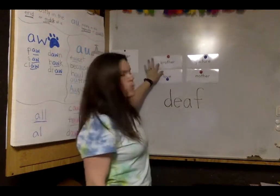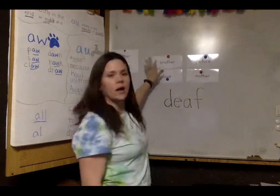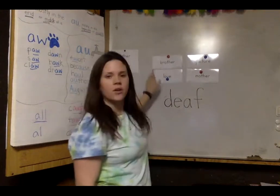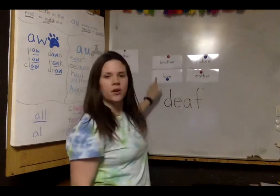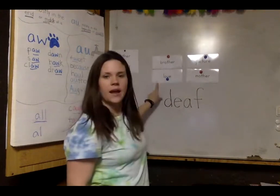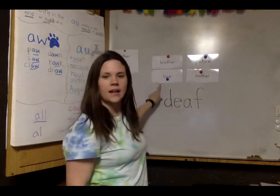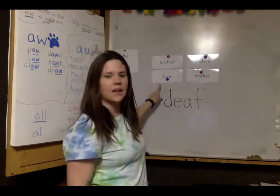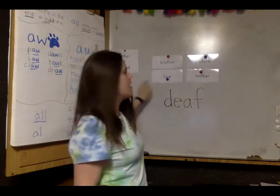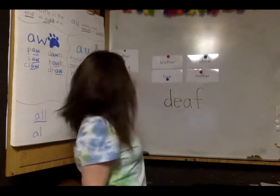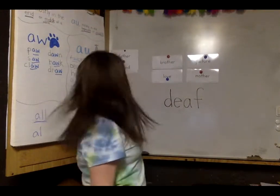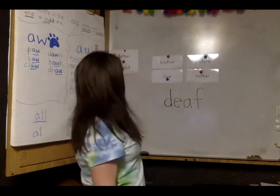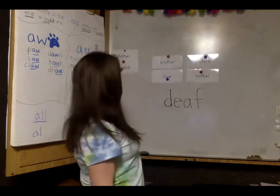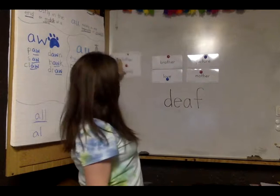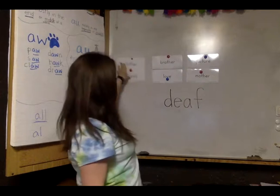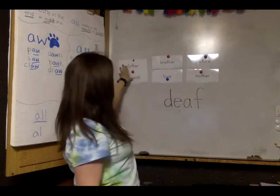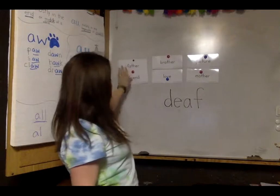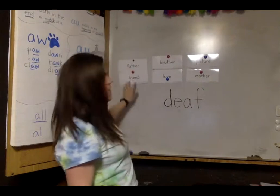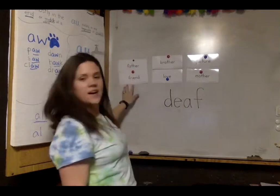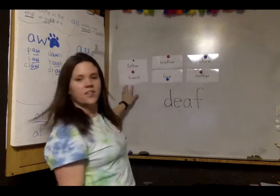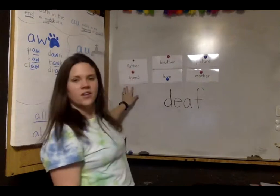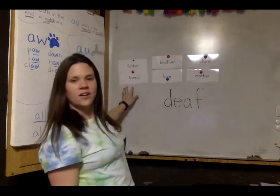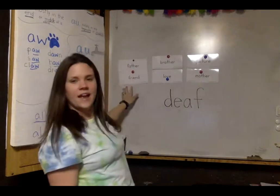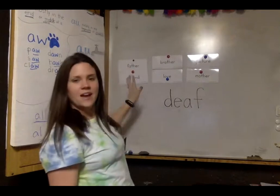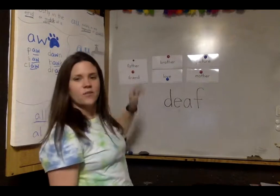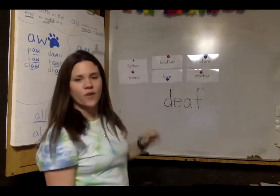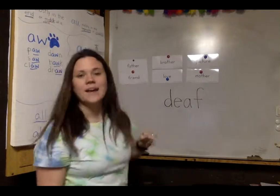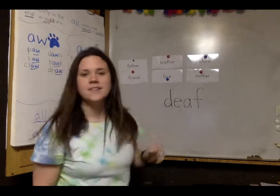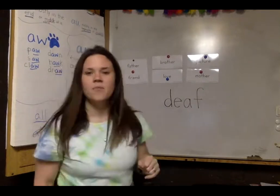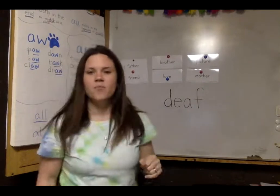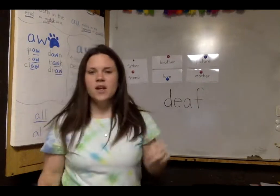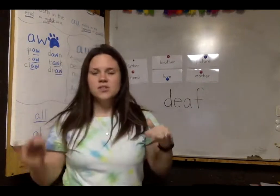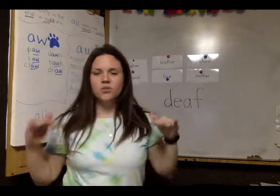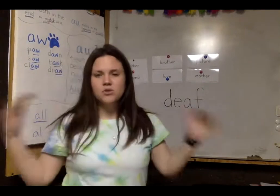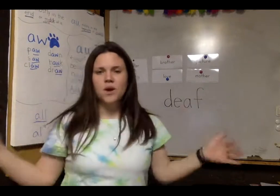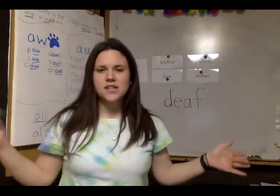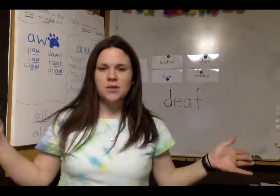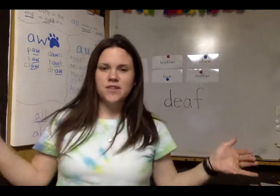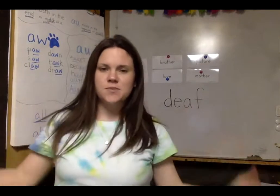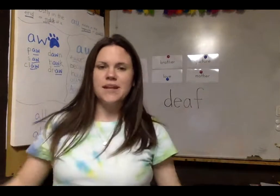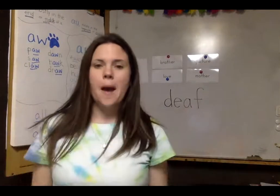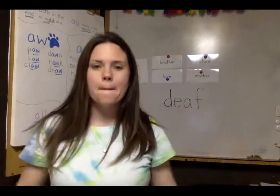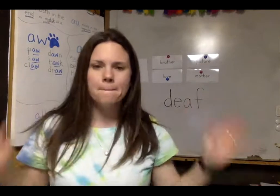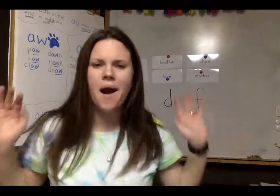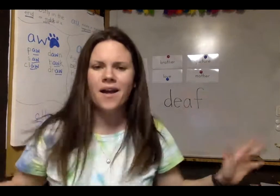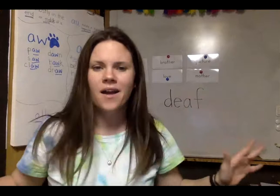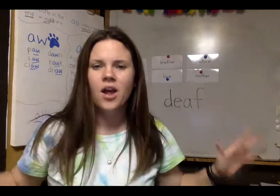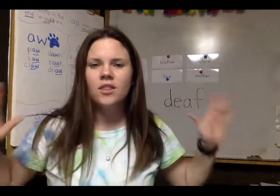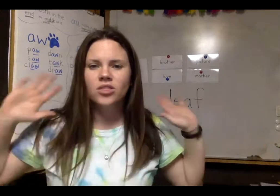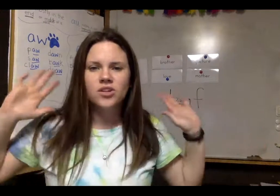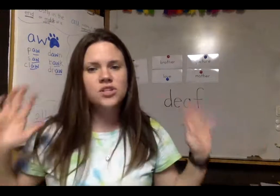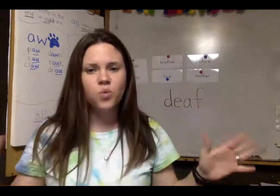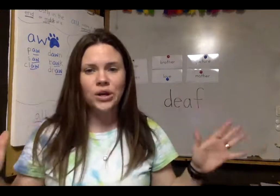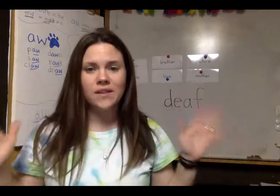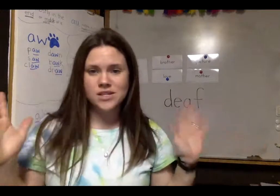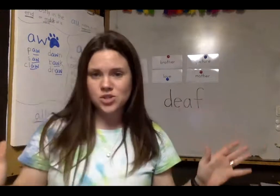and brother and love and father and friend. So those were our sight words for this week. But